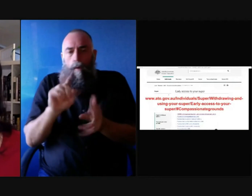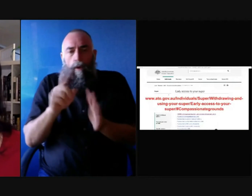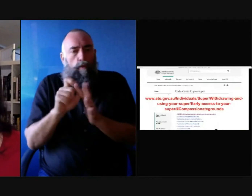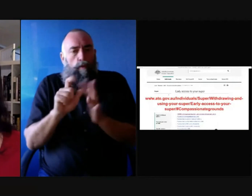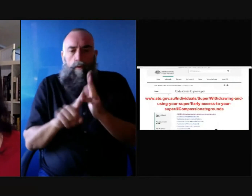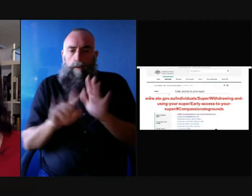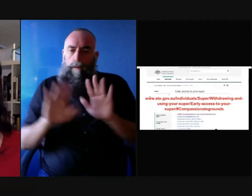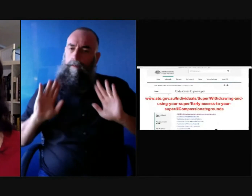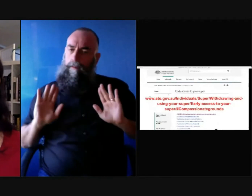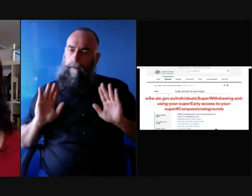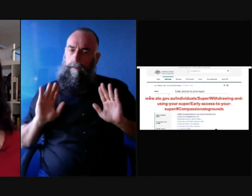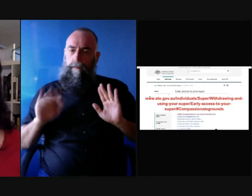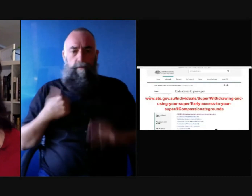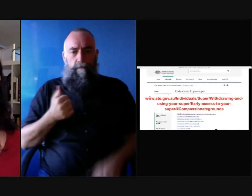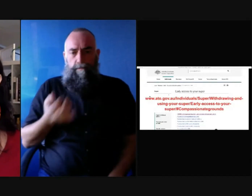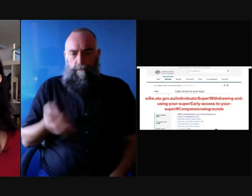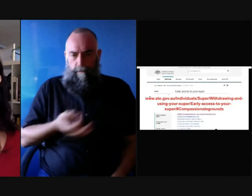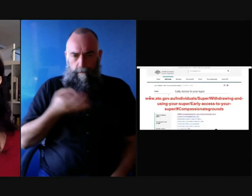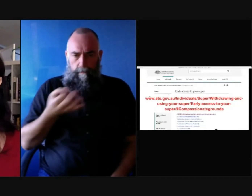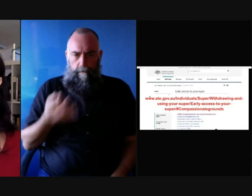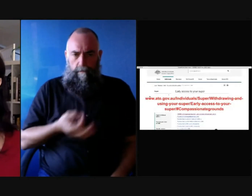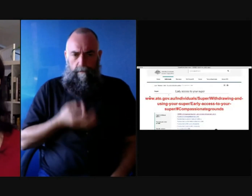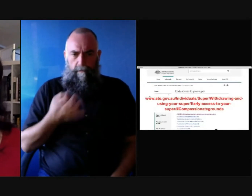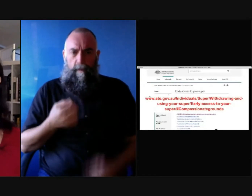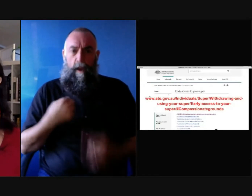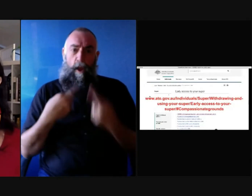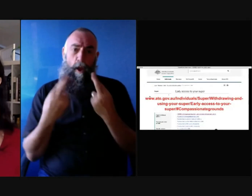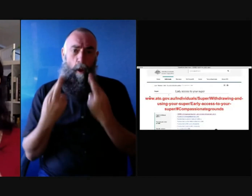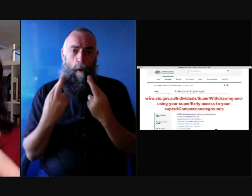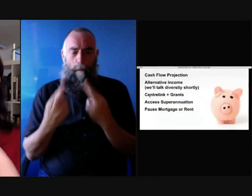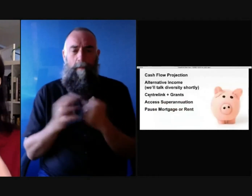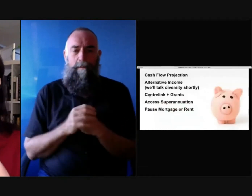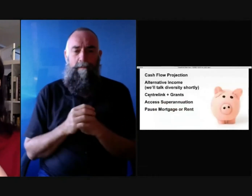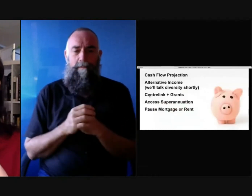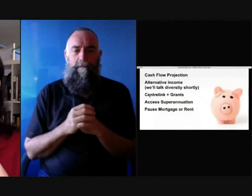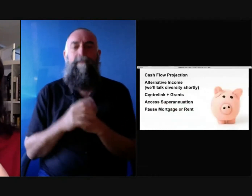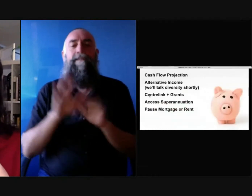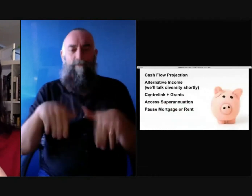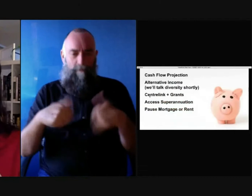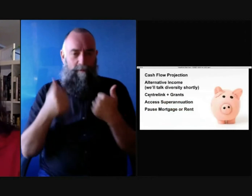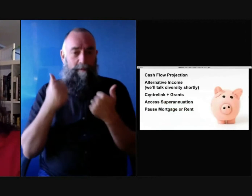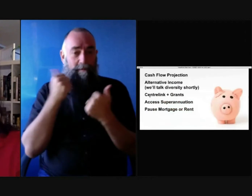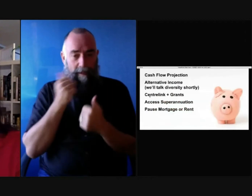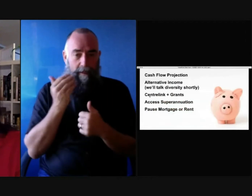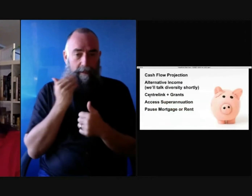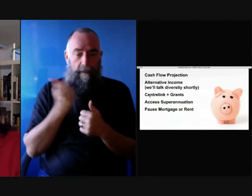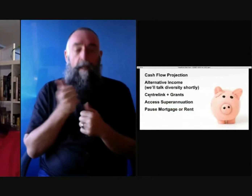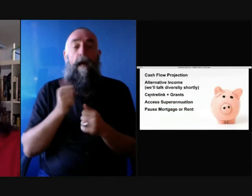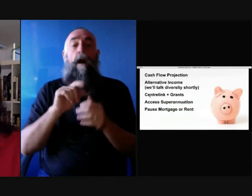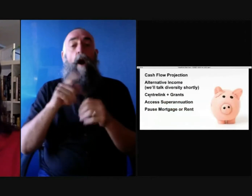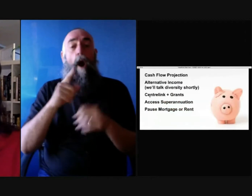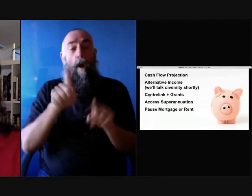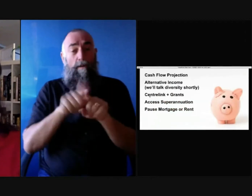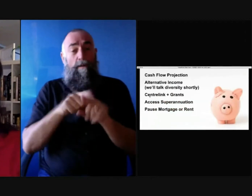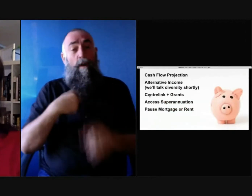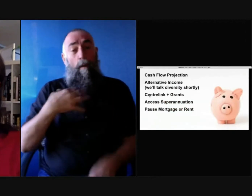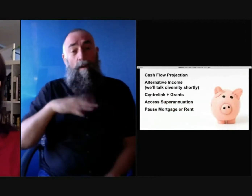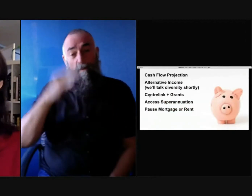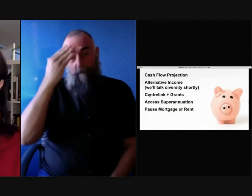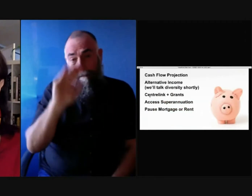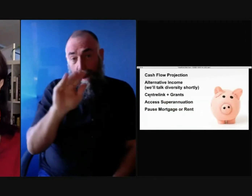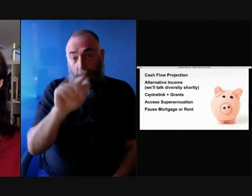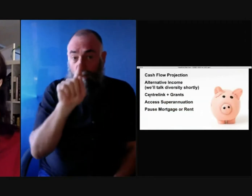Okay, we're still waiting for Carolyn. She's coming shortly, I hope. Okay, I also want to just remind you that you may have